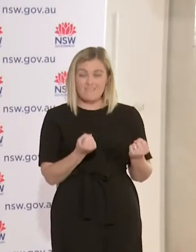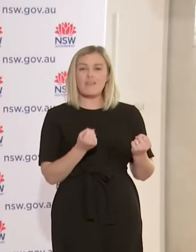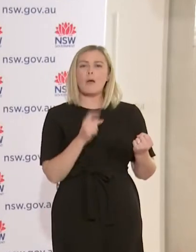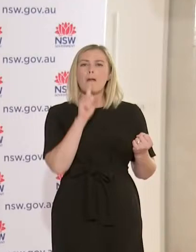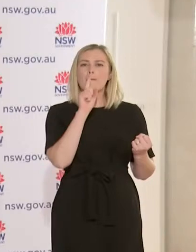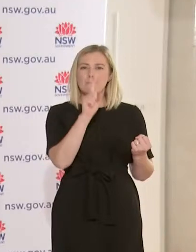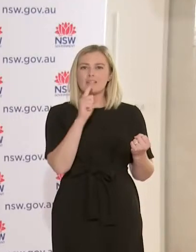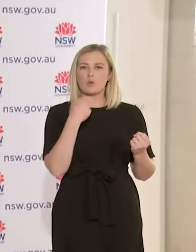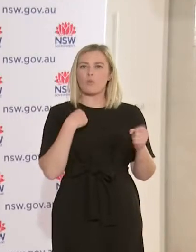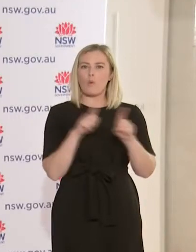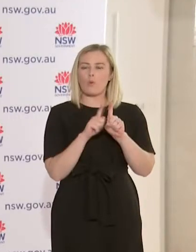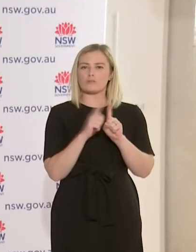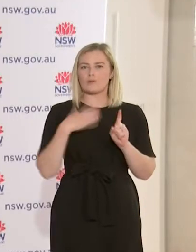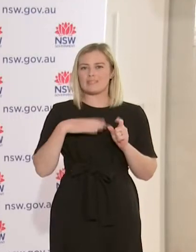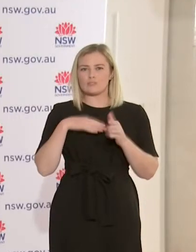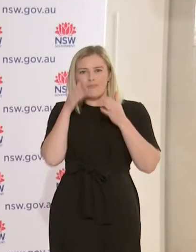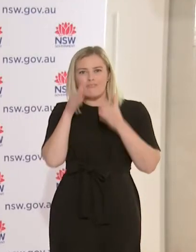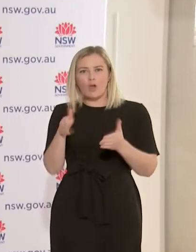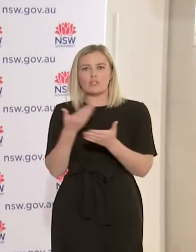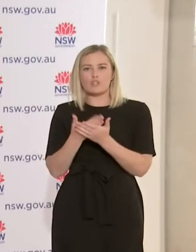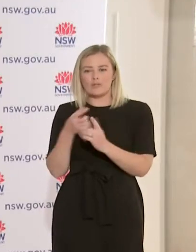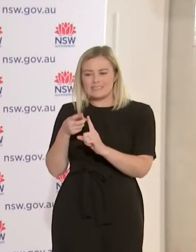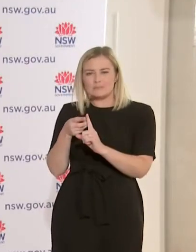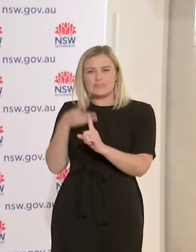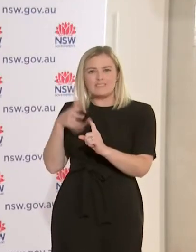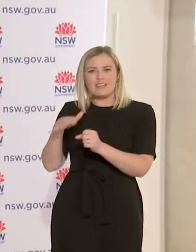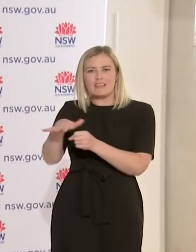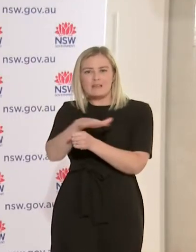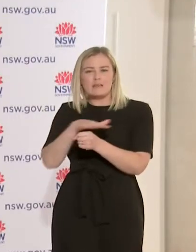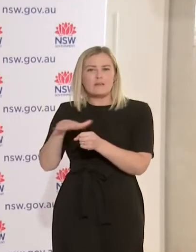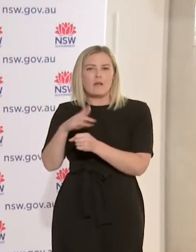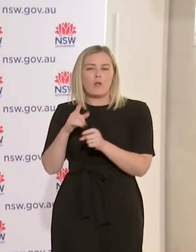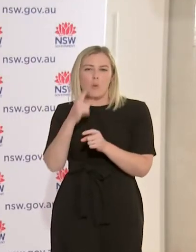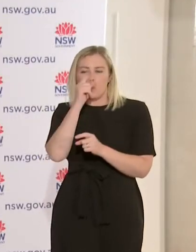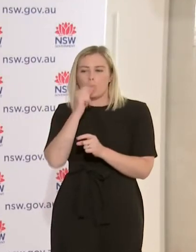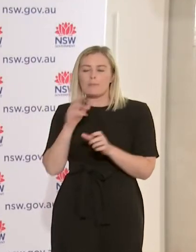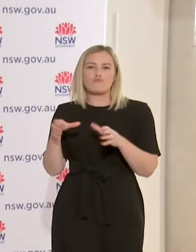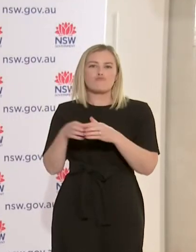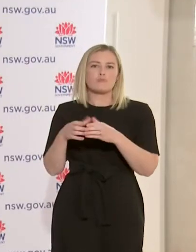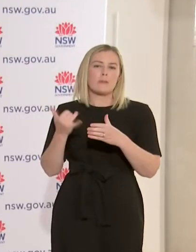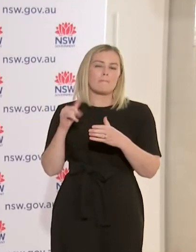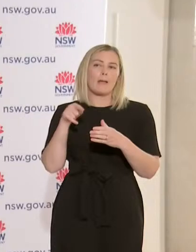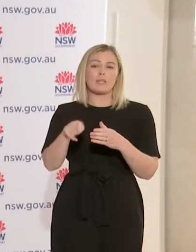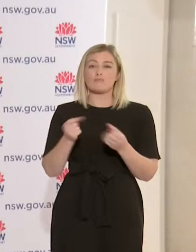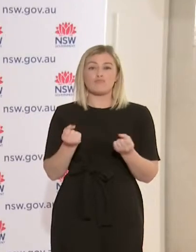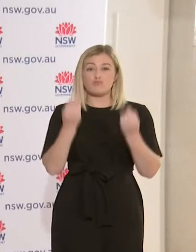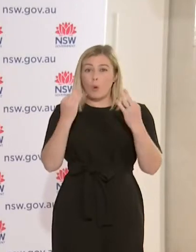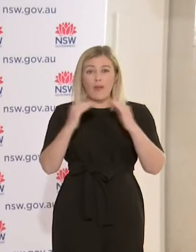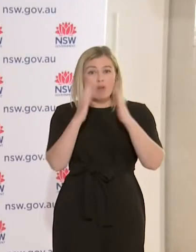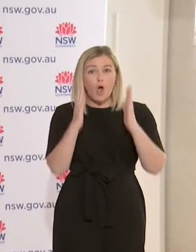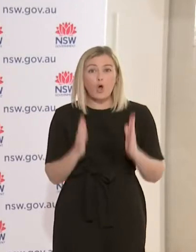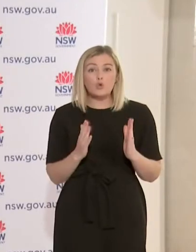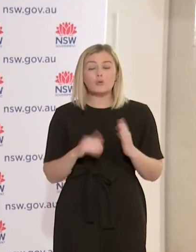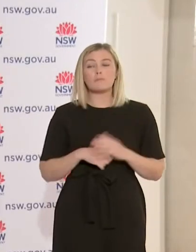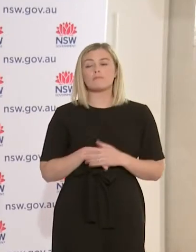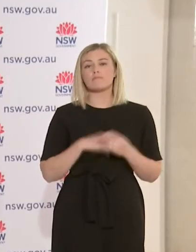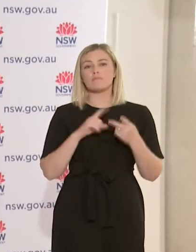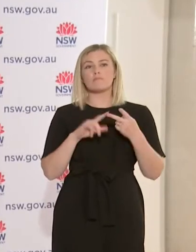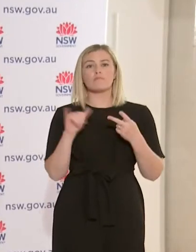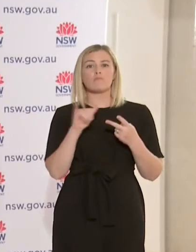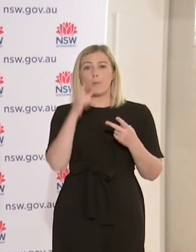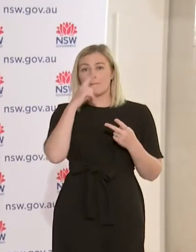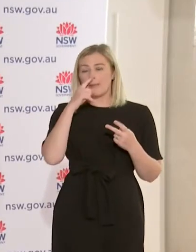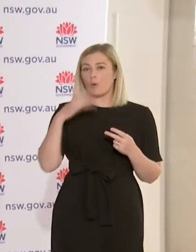engaged to people that are in challenging circumstances, be they're homeless, be they people in social housing, be